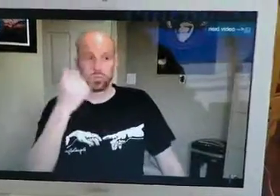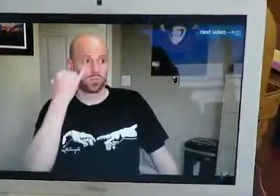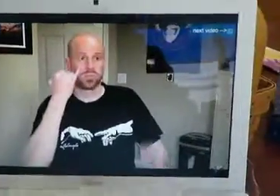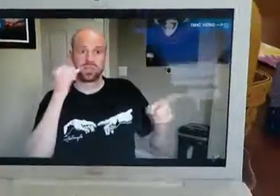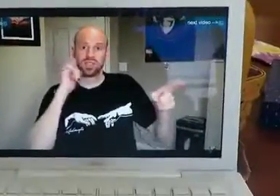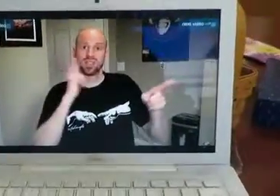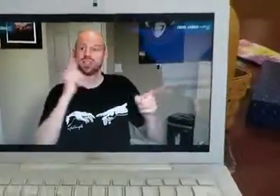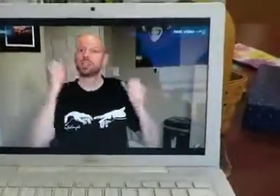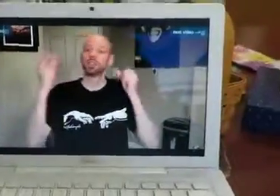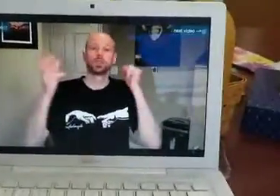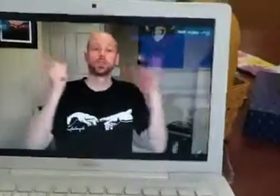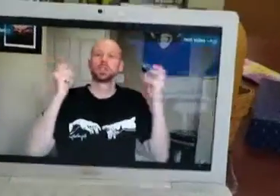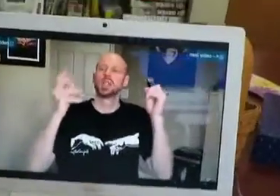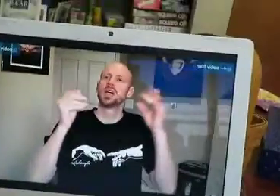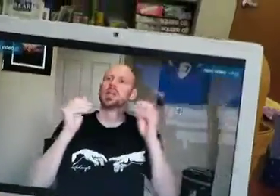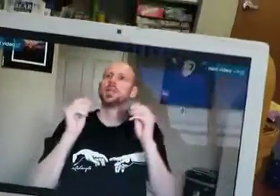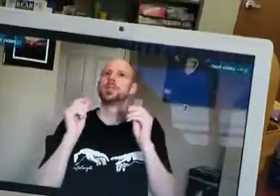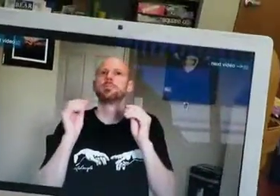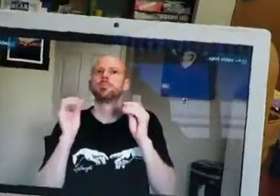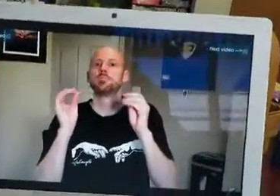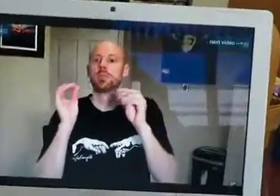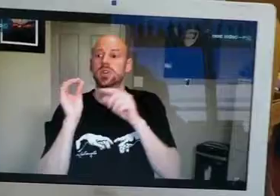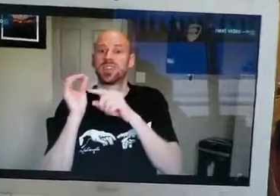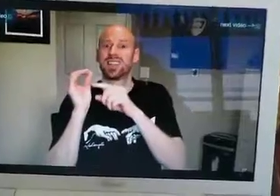and then allows the person to then start talking again.